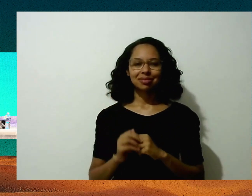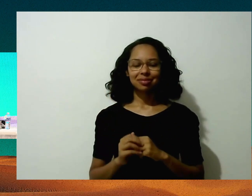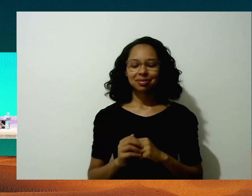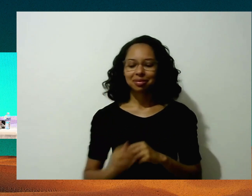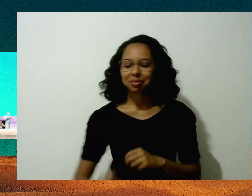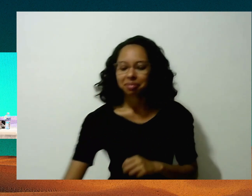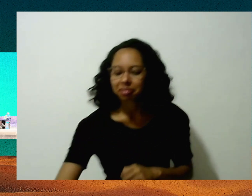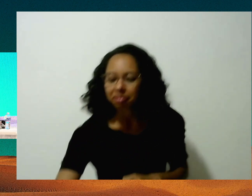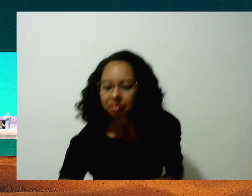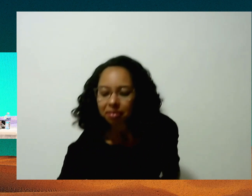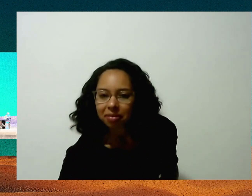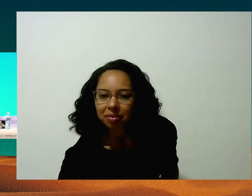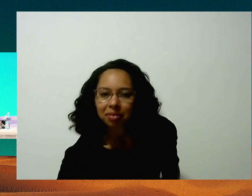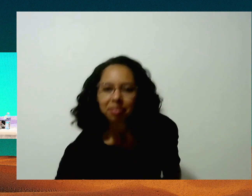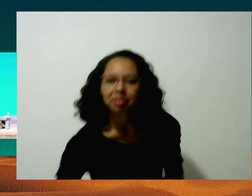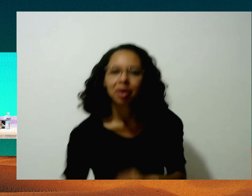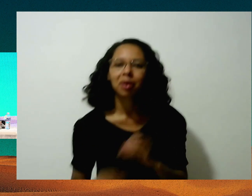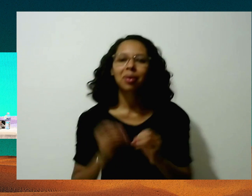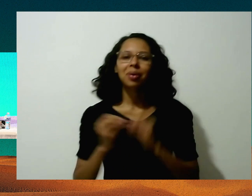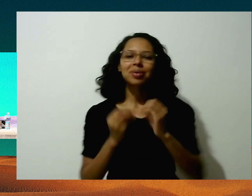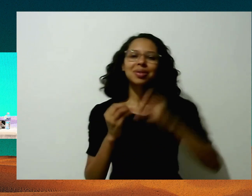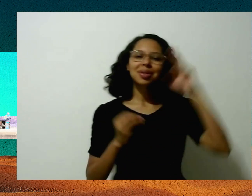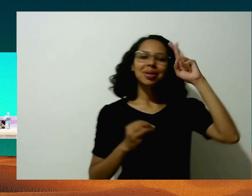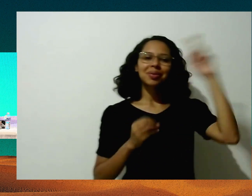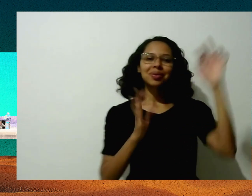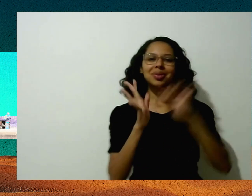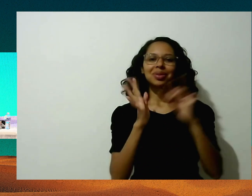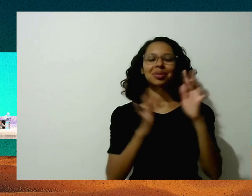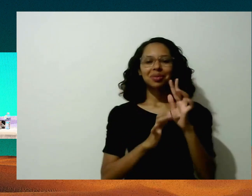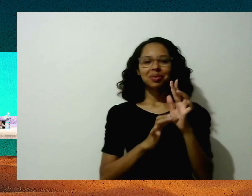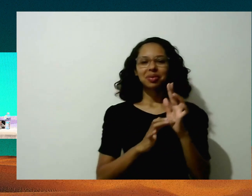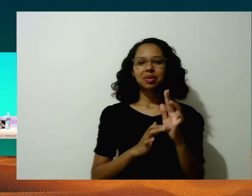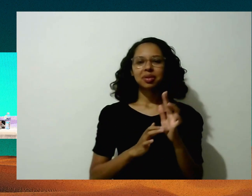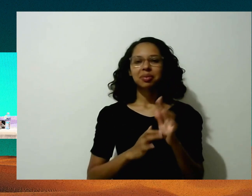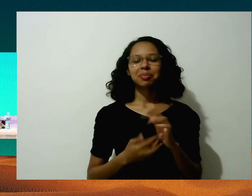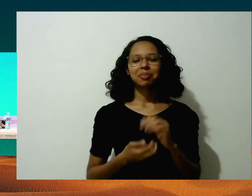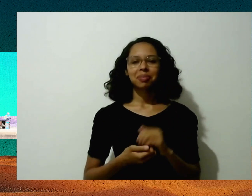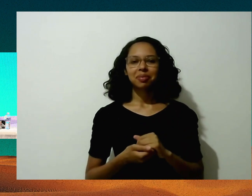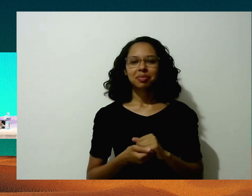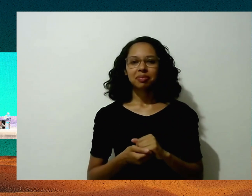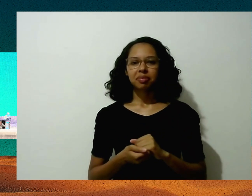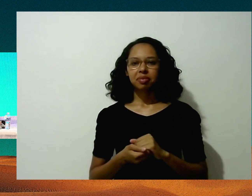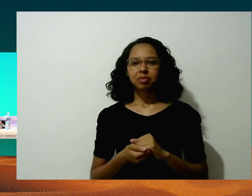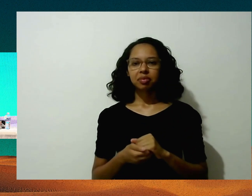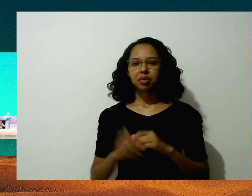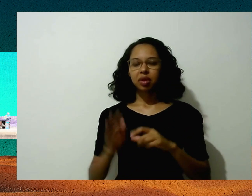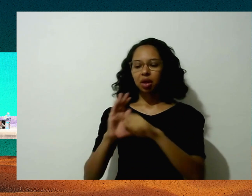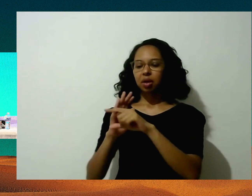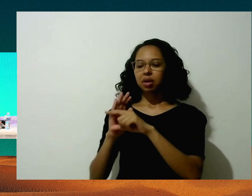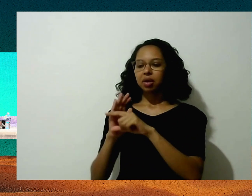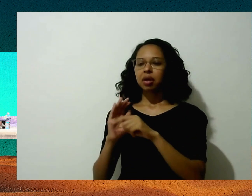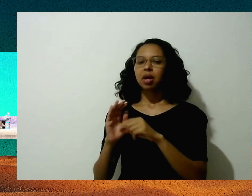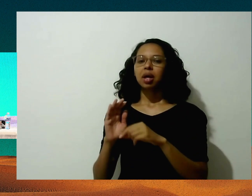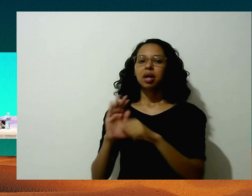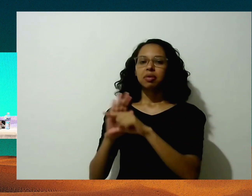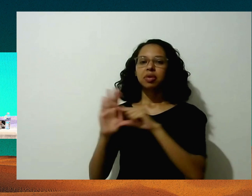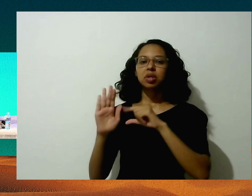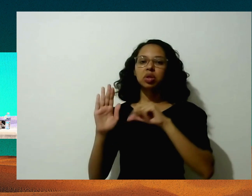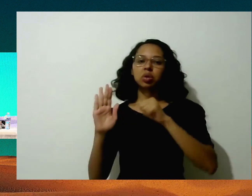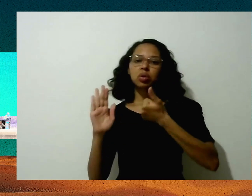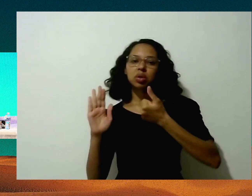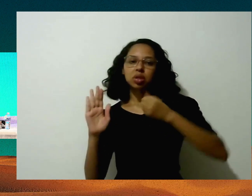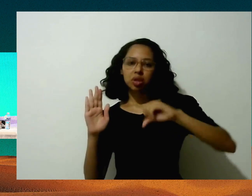Ó Senhor Jesus. Oh Lord Jesus. Por isso que diz, né? Eu já li isso para vocês em versículo 19. Então lhes